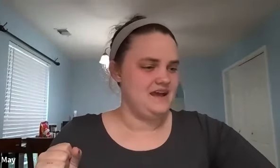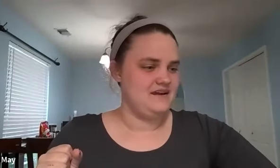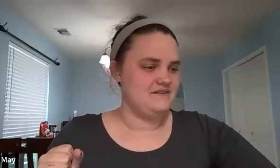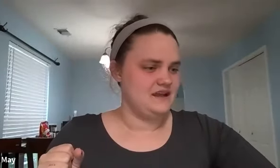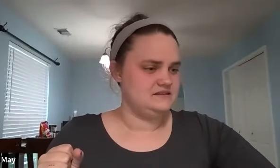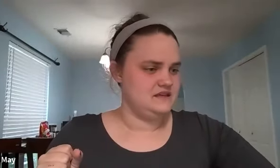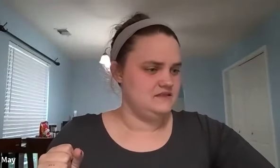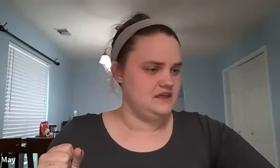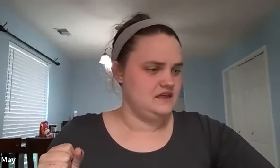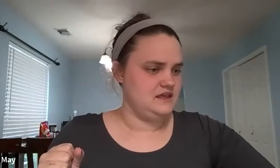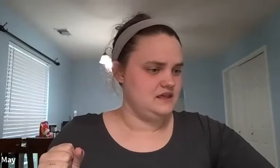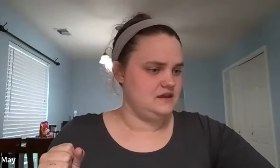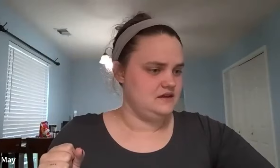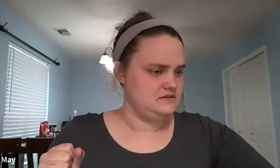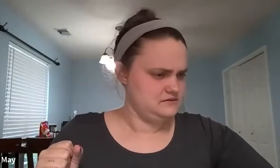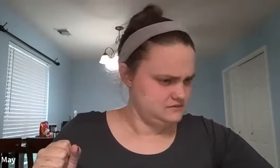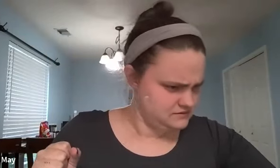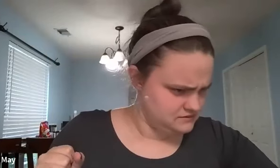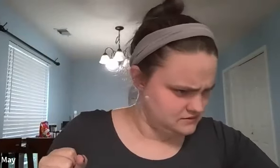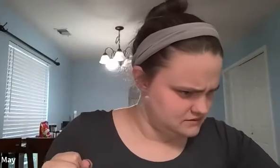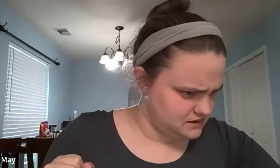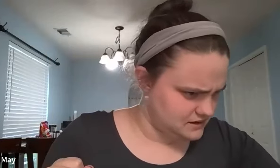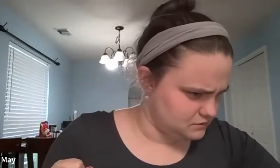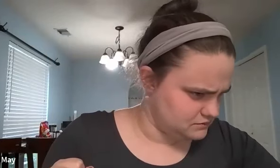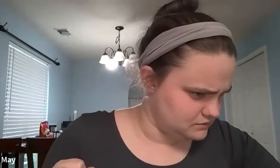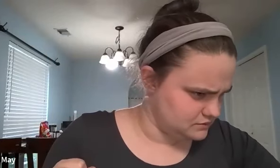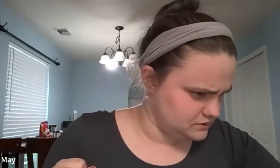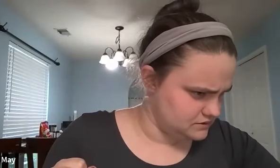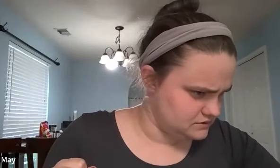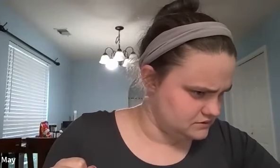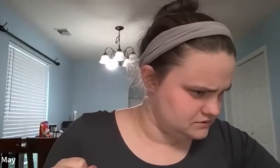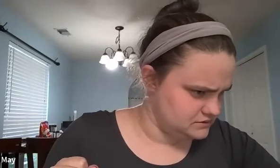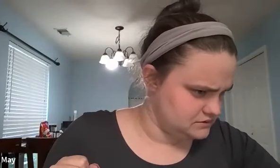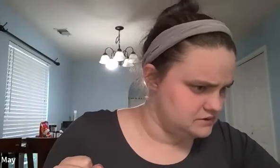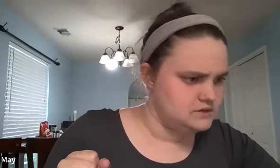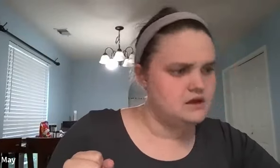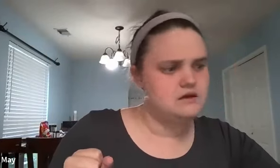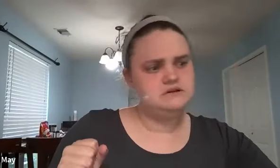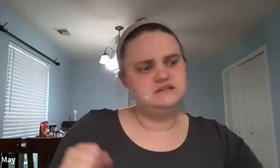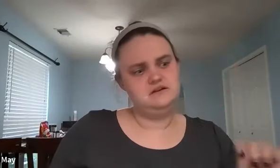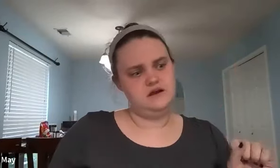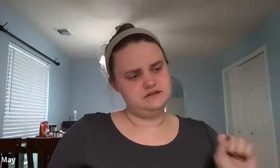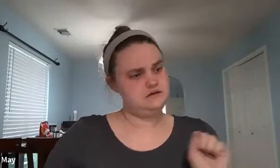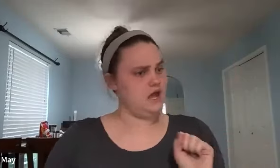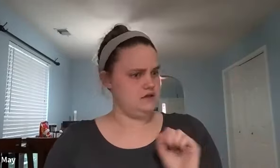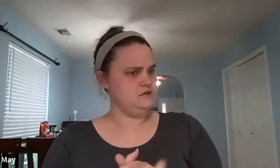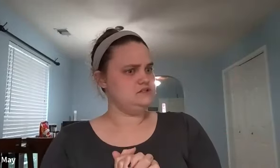All right. And then I had one more. No, I did not. Okay.